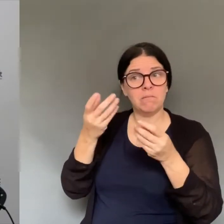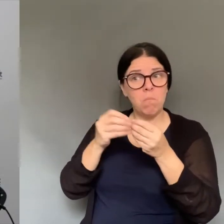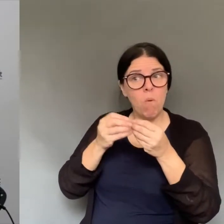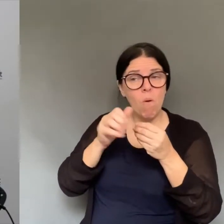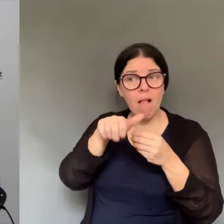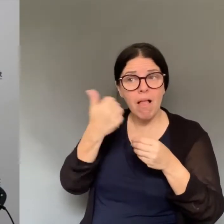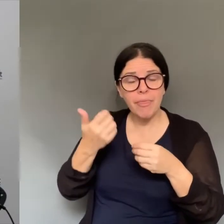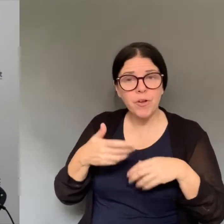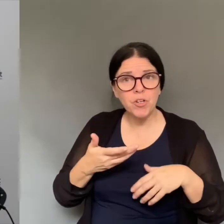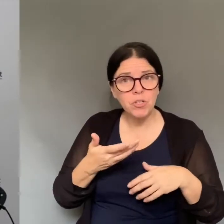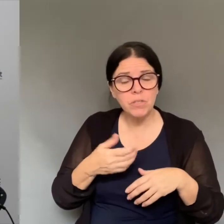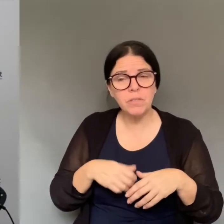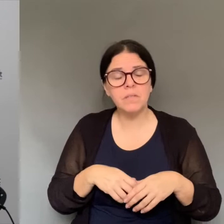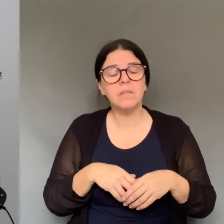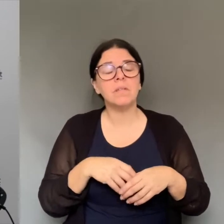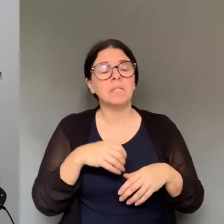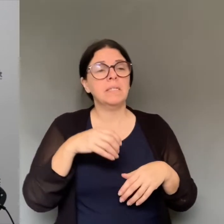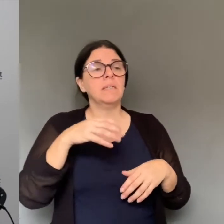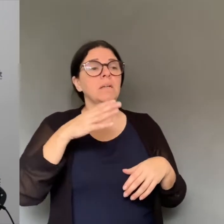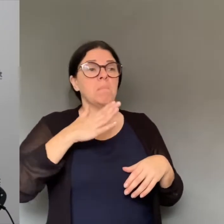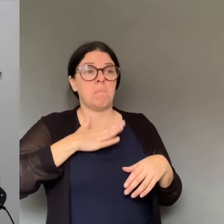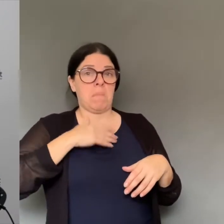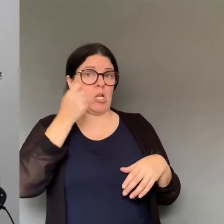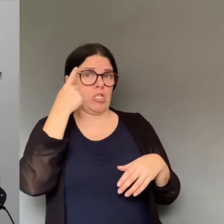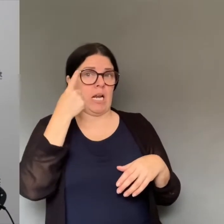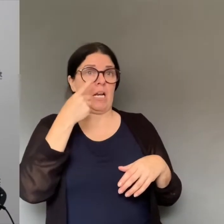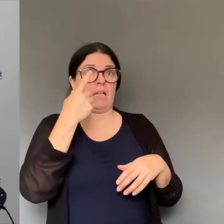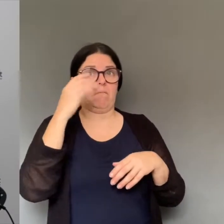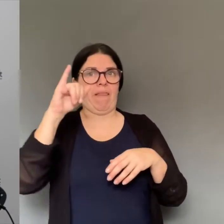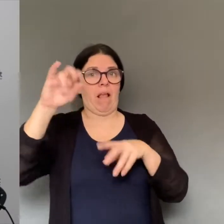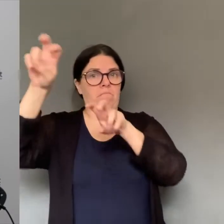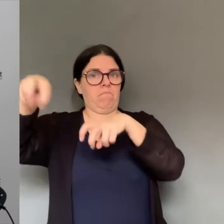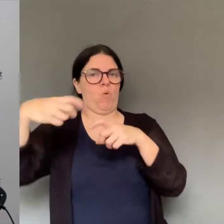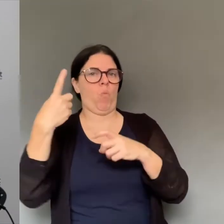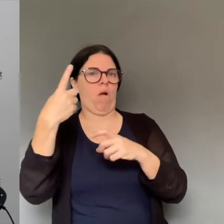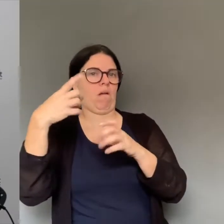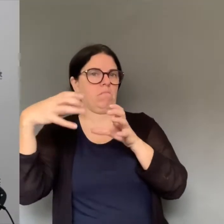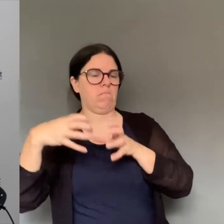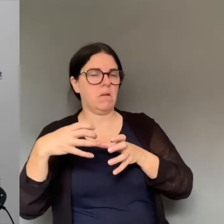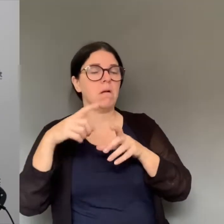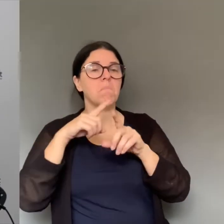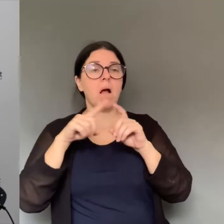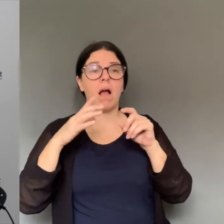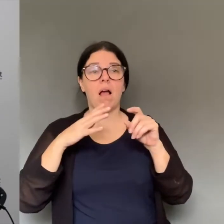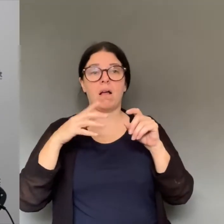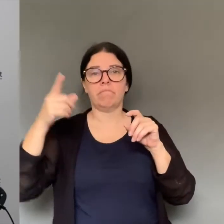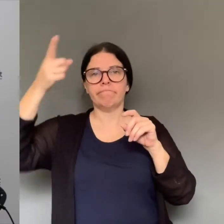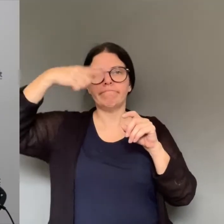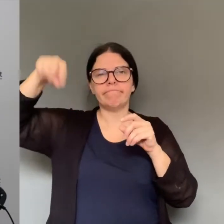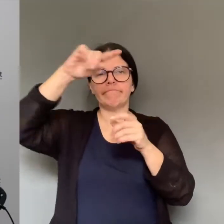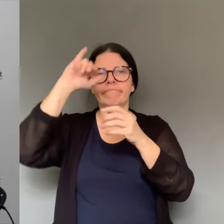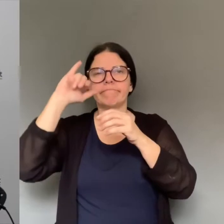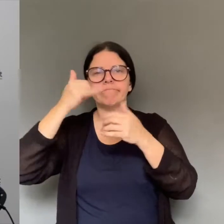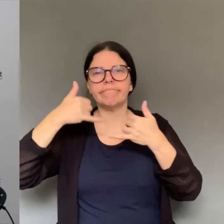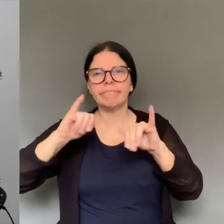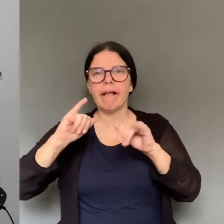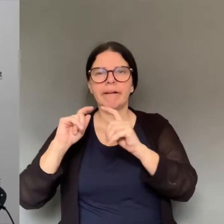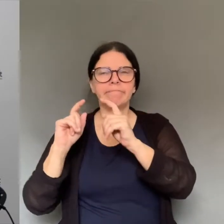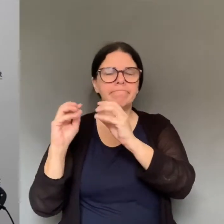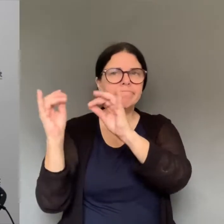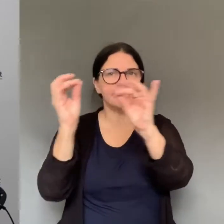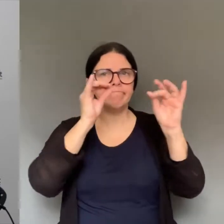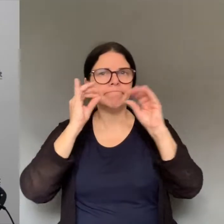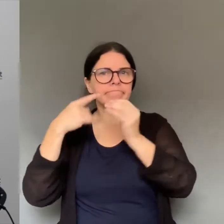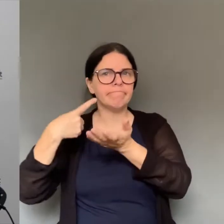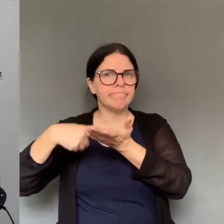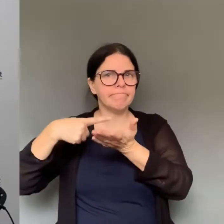some movement only from one of the facility at this time. There are different tables that are working. Our team is involved